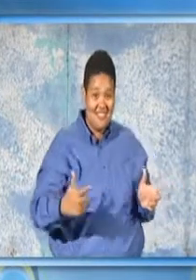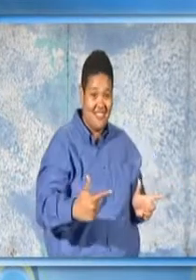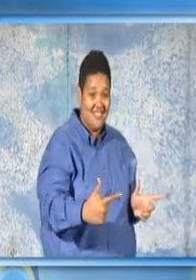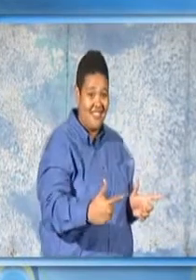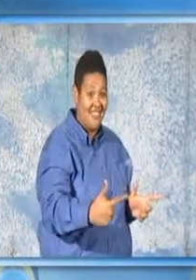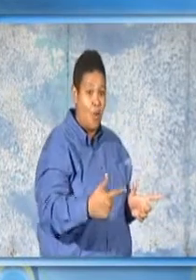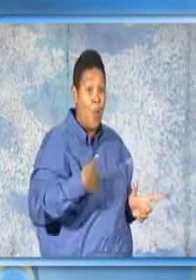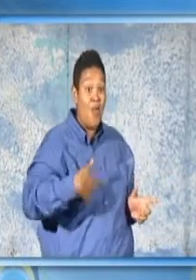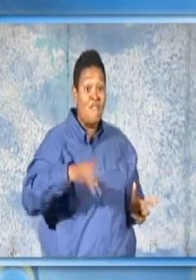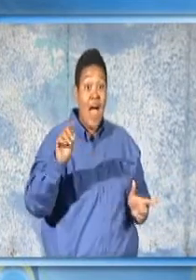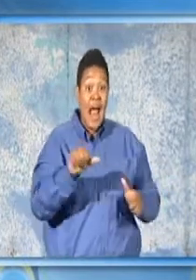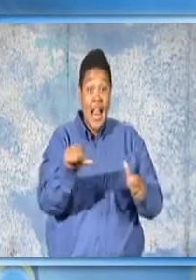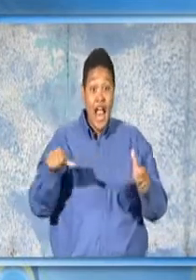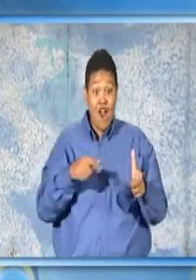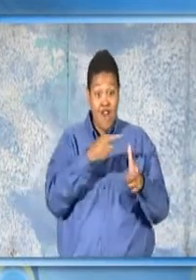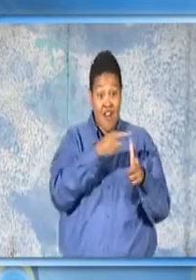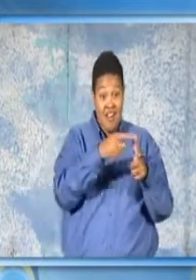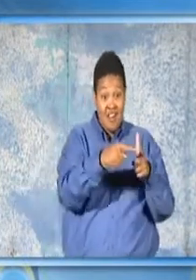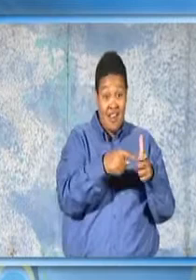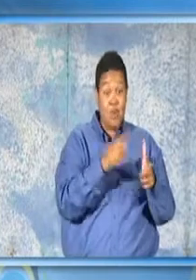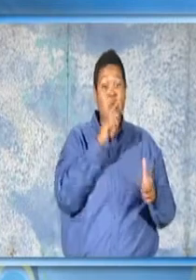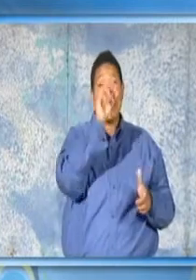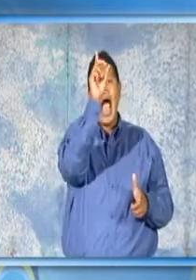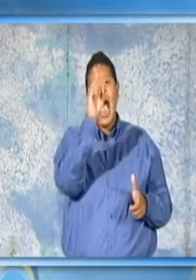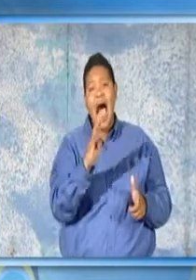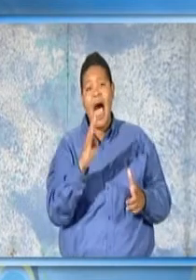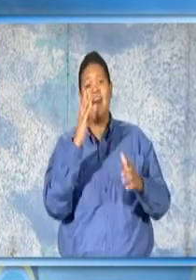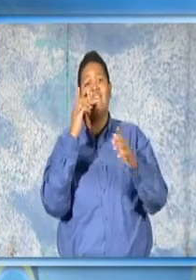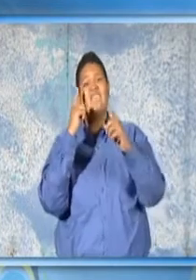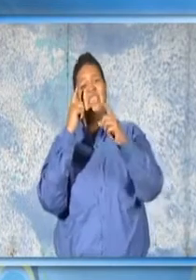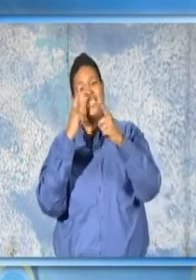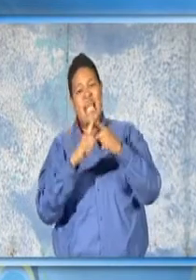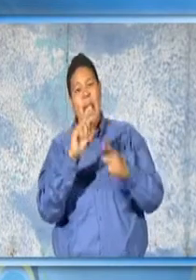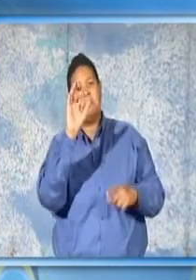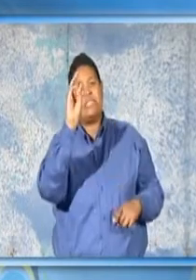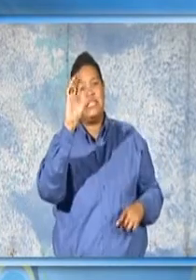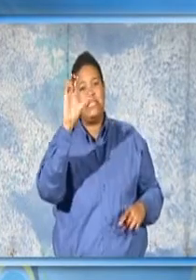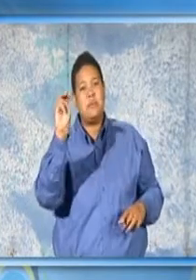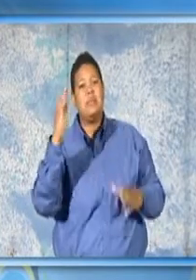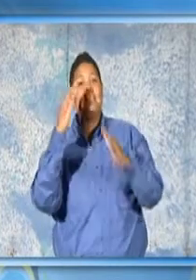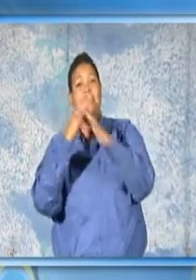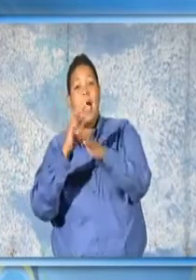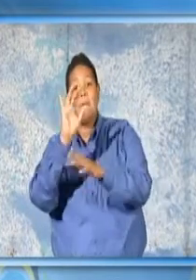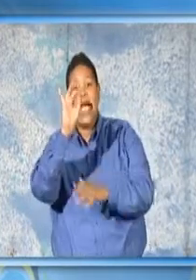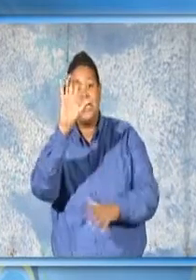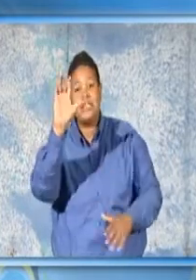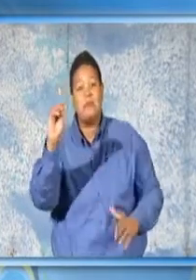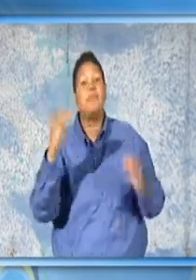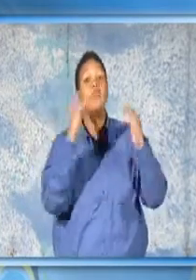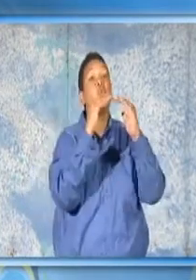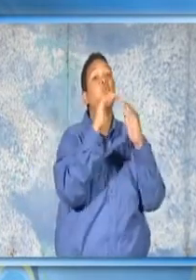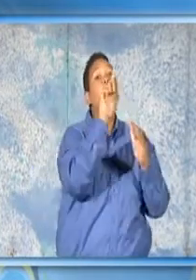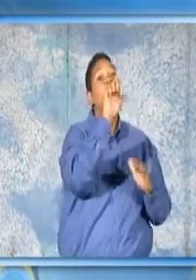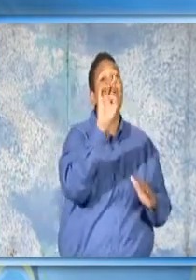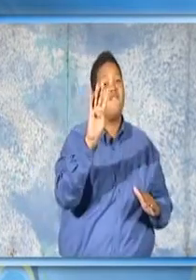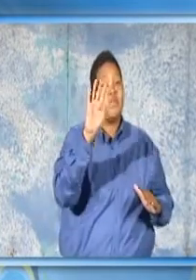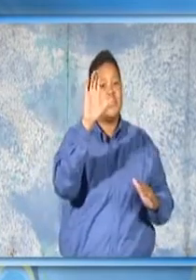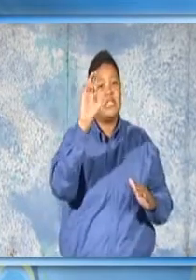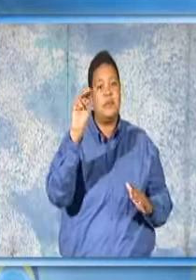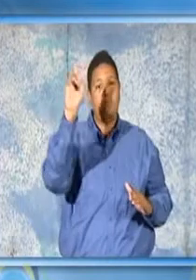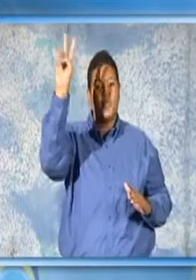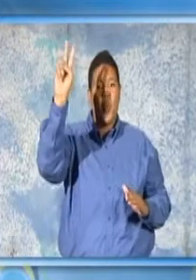the triangle, which would be half times 6 centimeters times 8 centimeters equals 24 centimeters